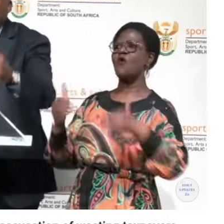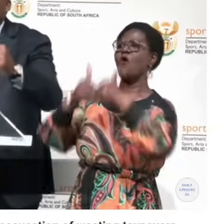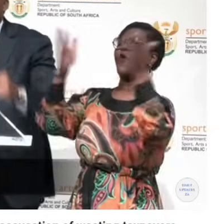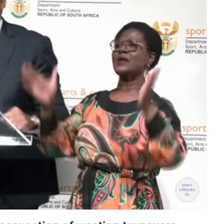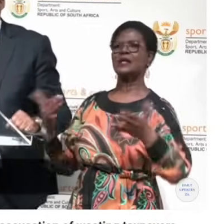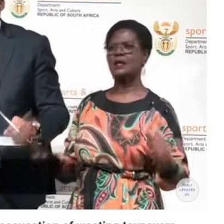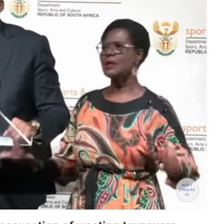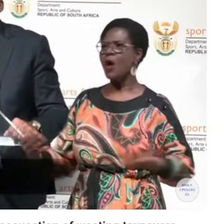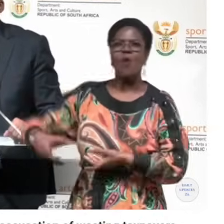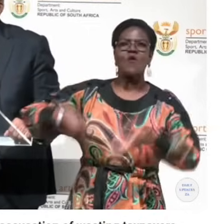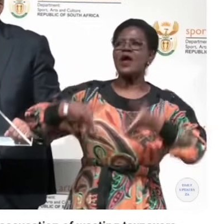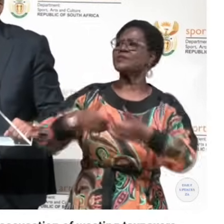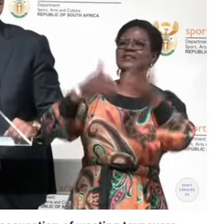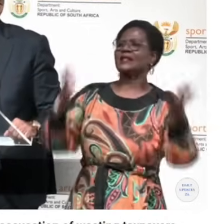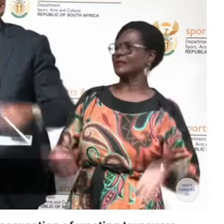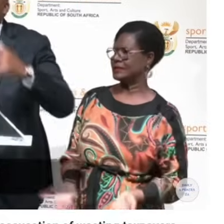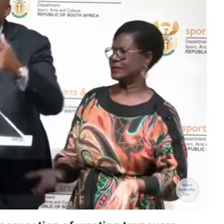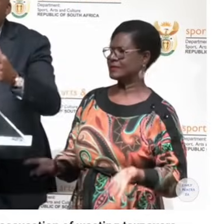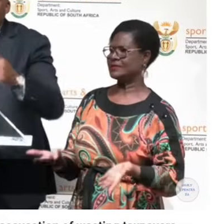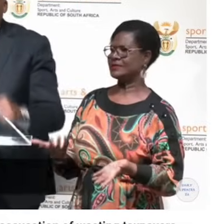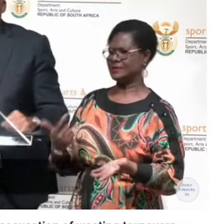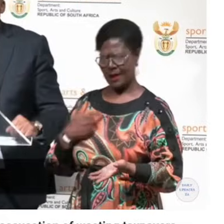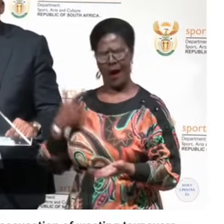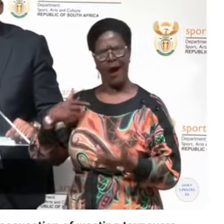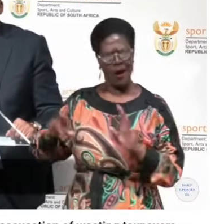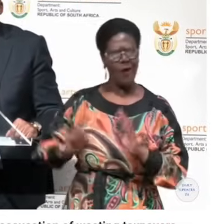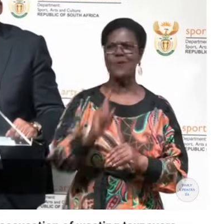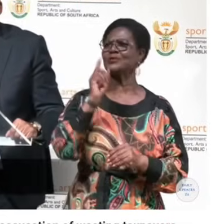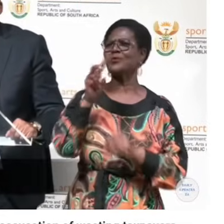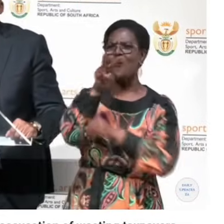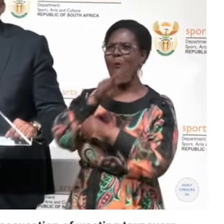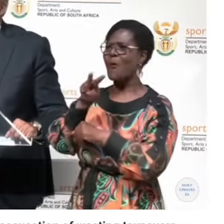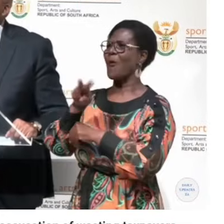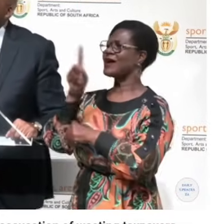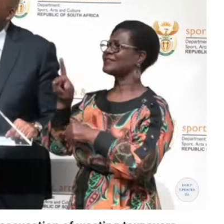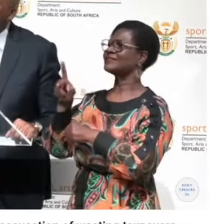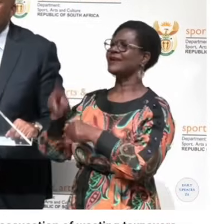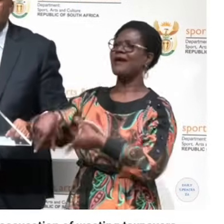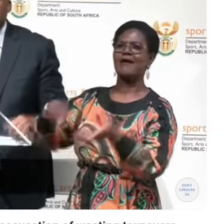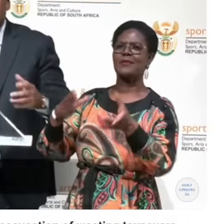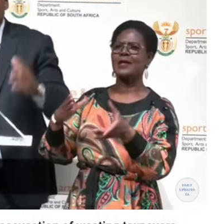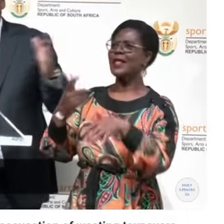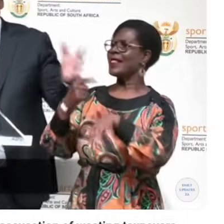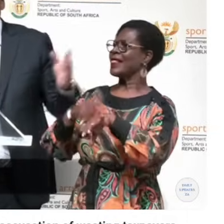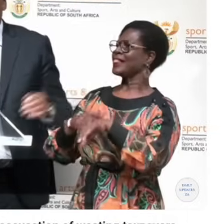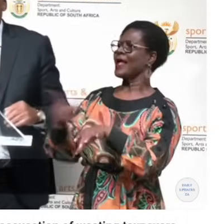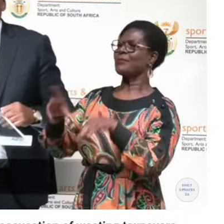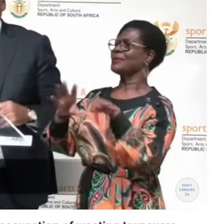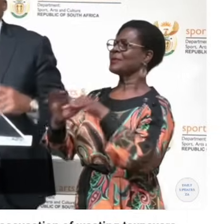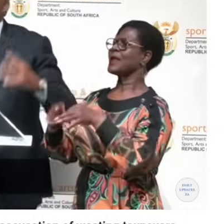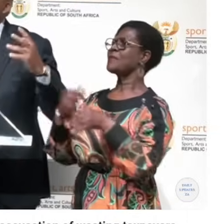rugby already started, for those that don't know. So I went to go and watch the 7th rugby. Then when the Olympics started, I sat in the